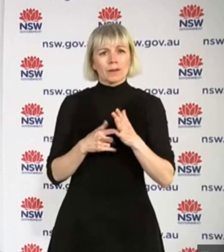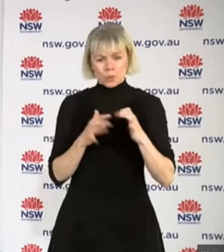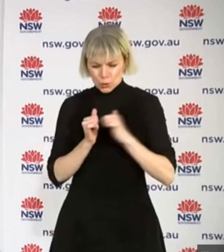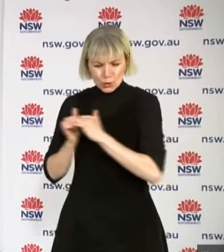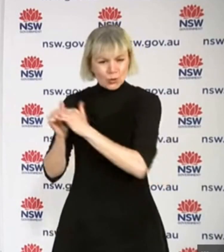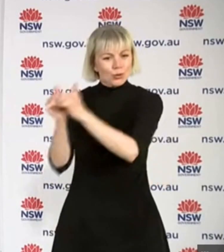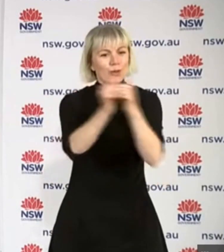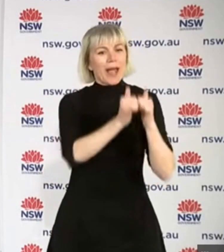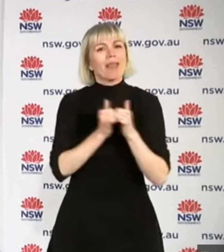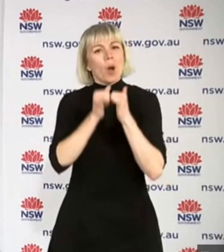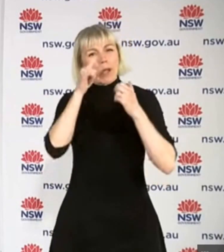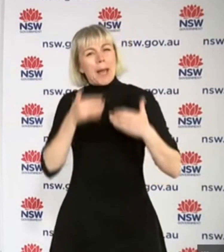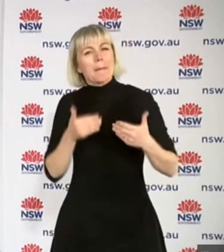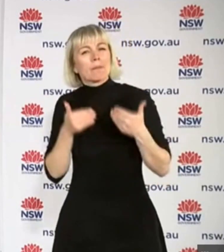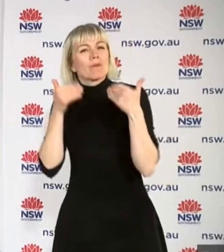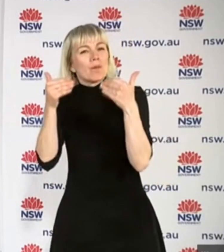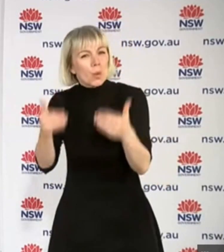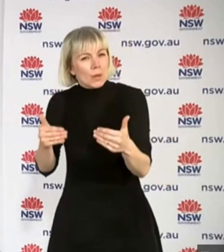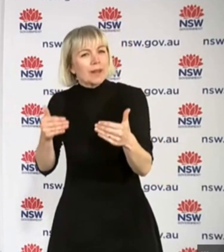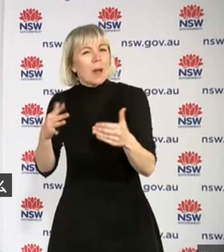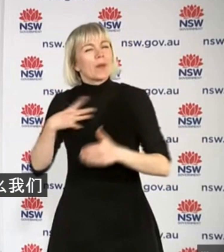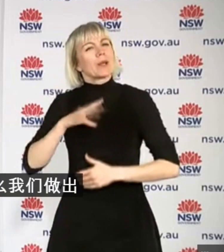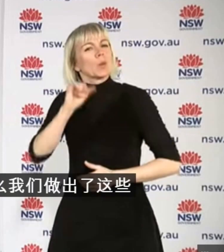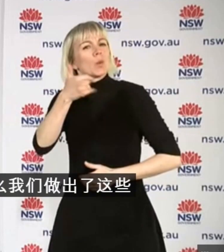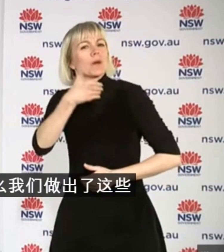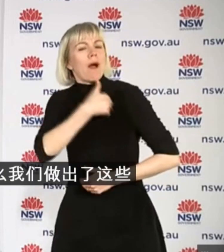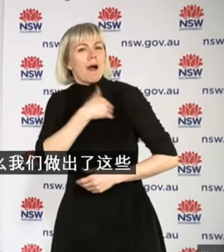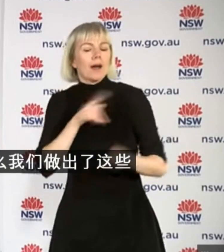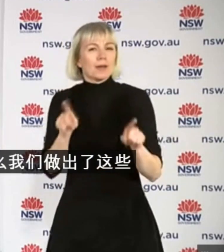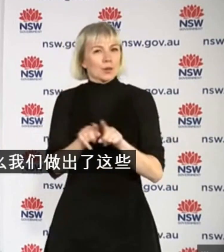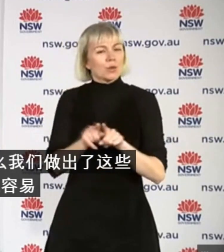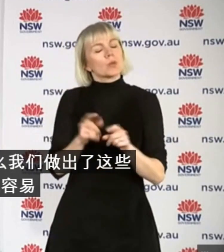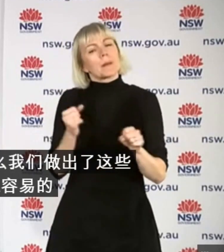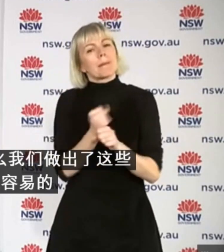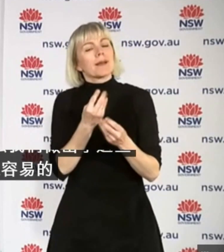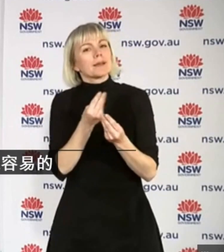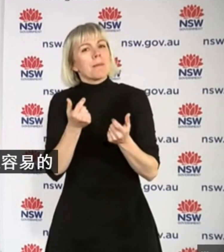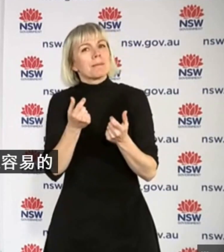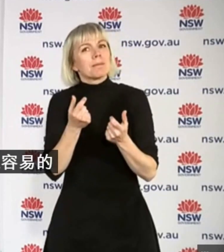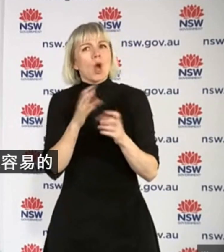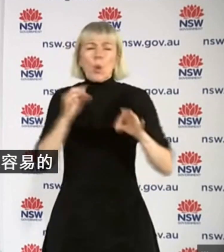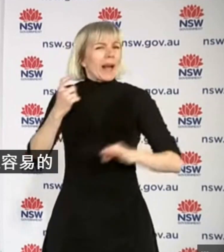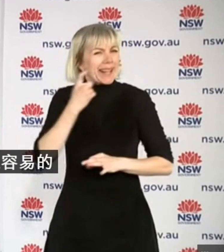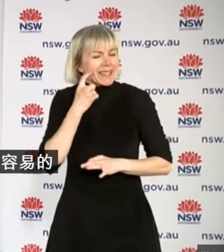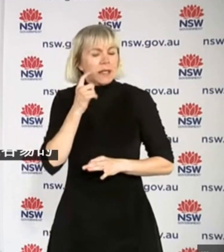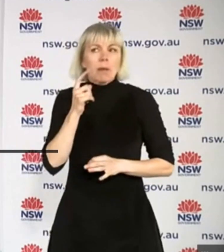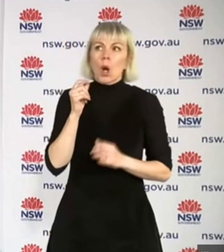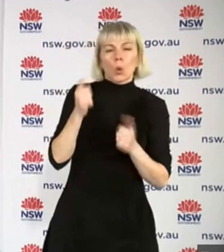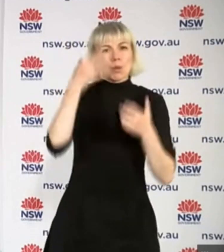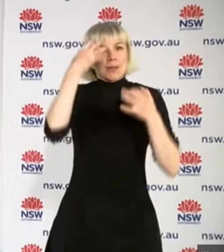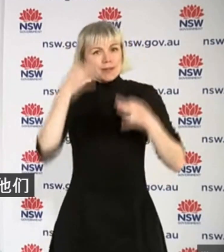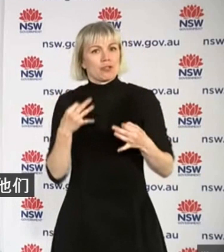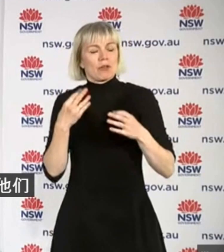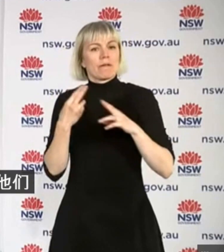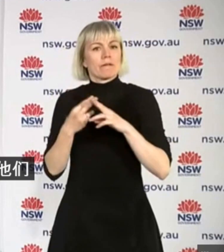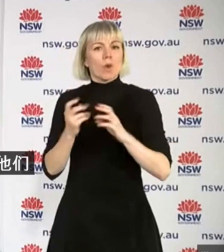also compassionately. And that's why we've made those decisions. They're not easy decisions, but they're decisions based on the best health